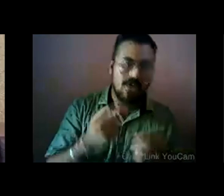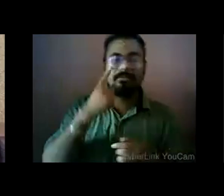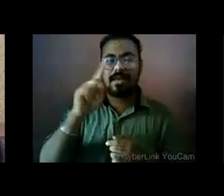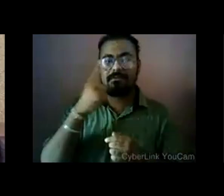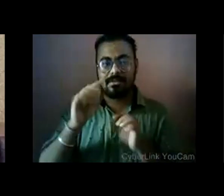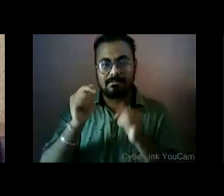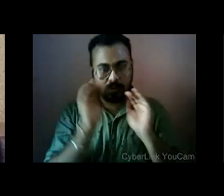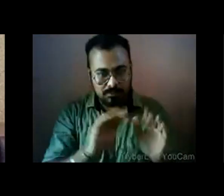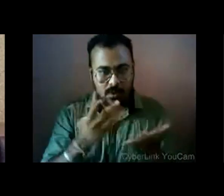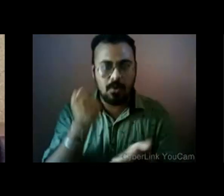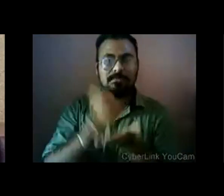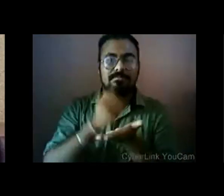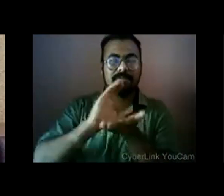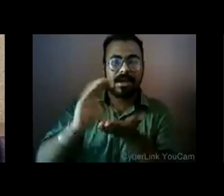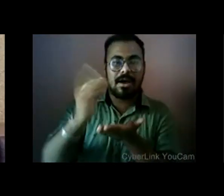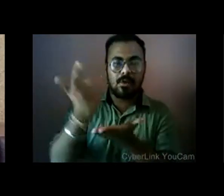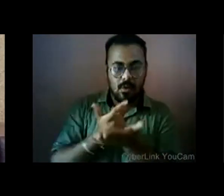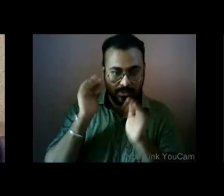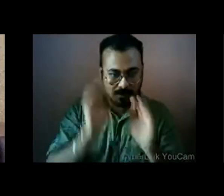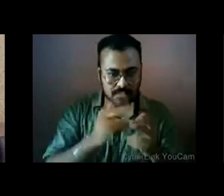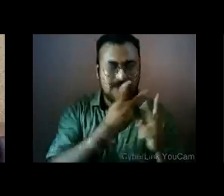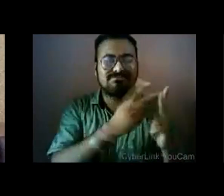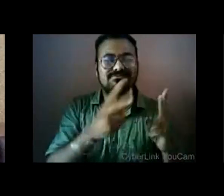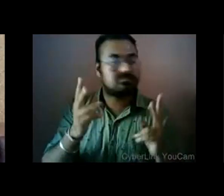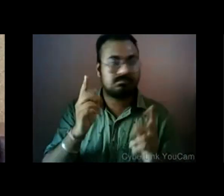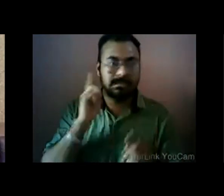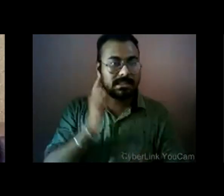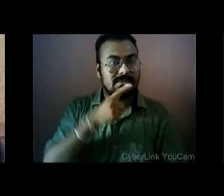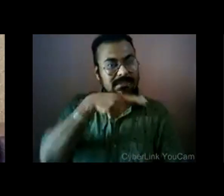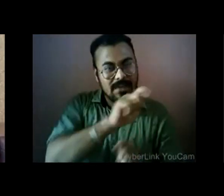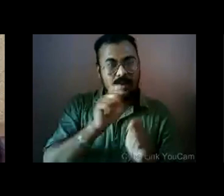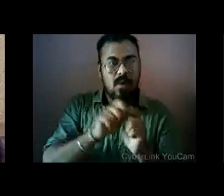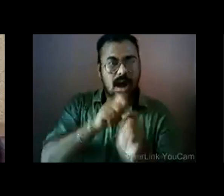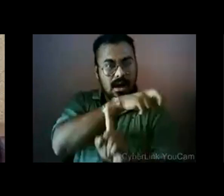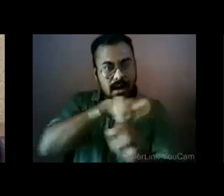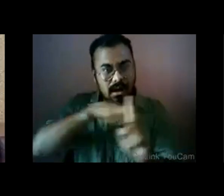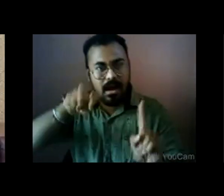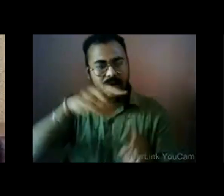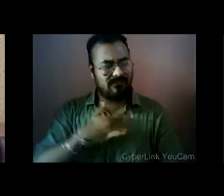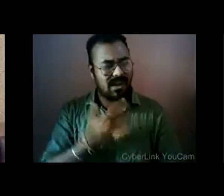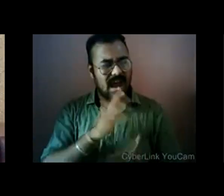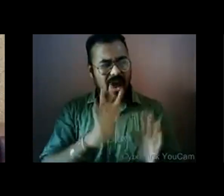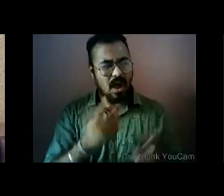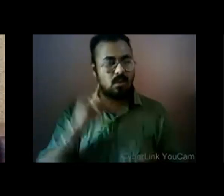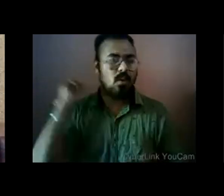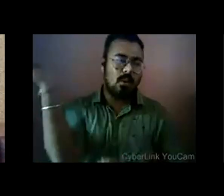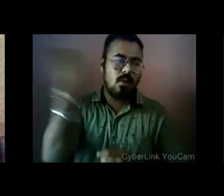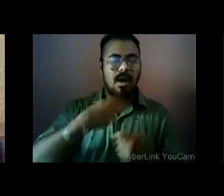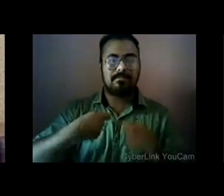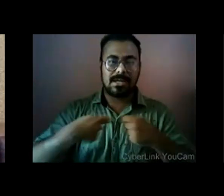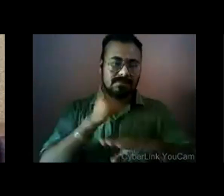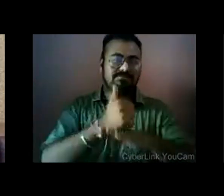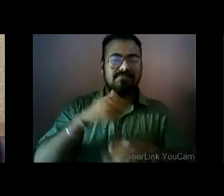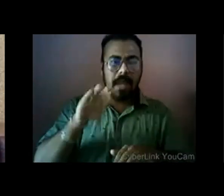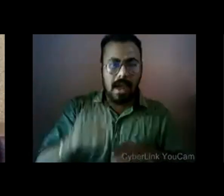work hard to support his family. So he, how to take the loan from the bank, and he himself being deaf, he really worked